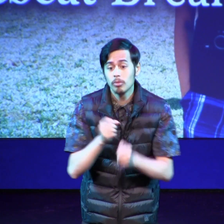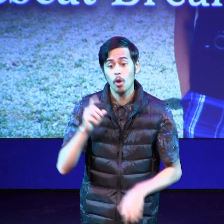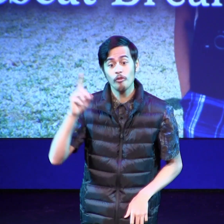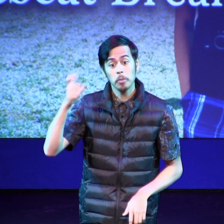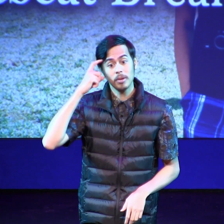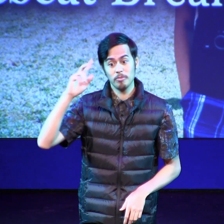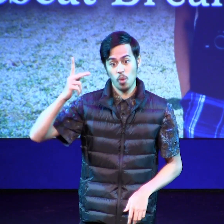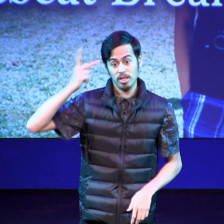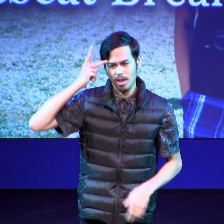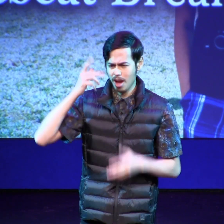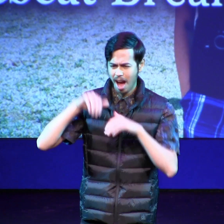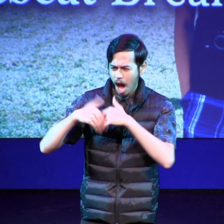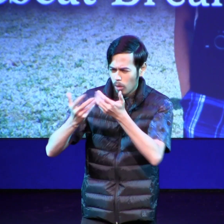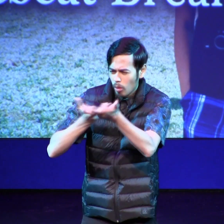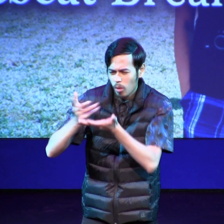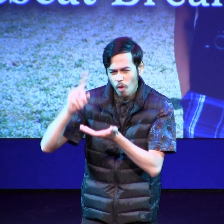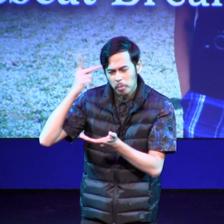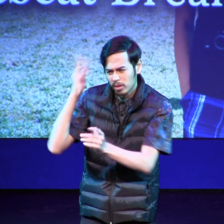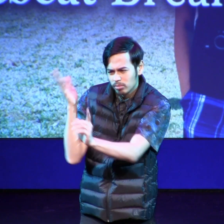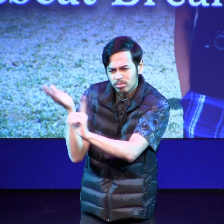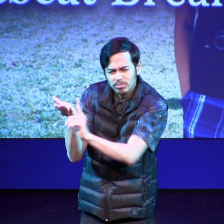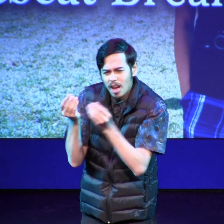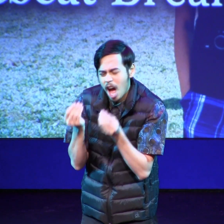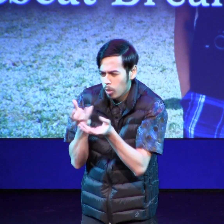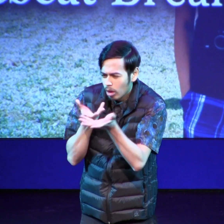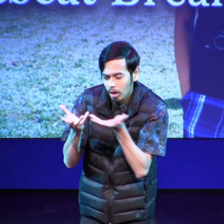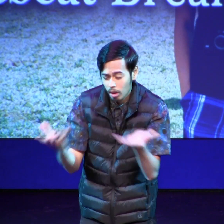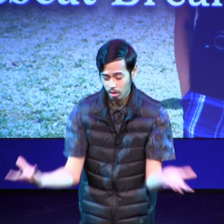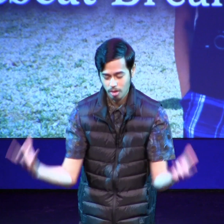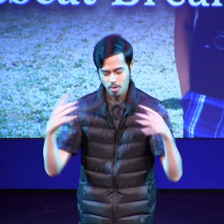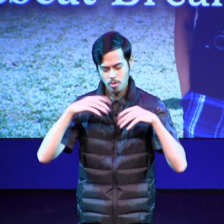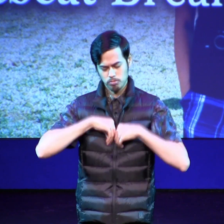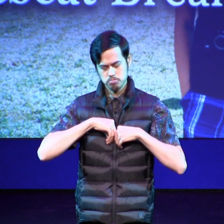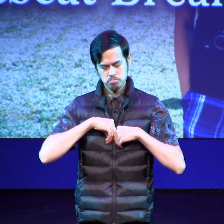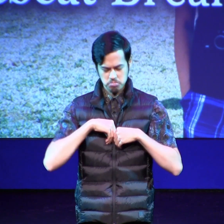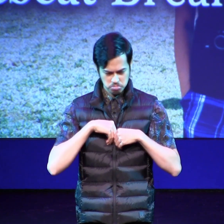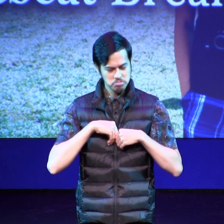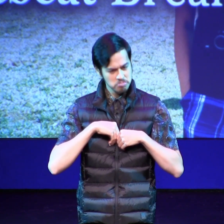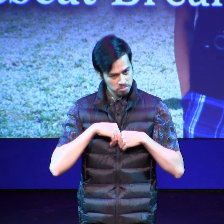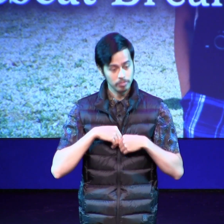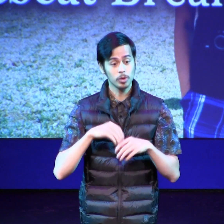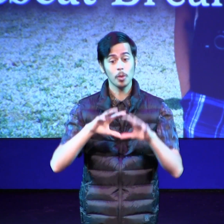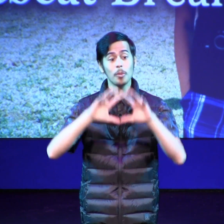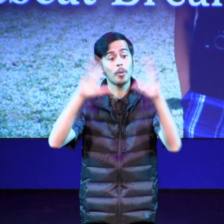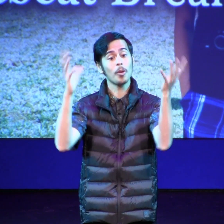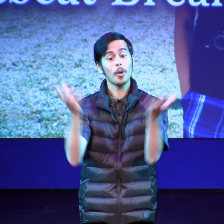about deaf rights, education, politics, how to persuade people, so on and so